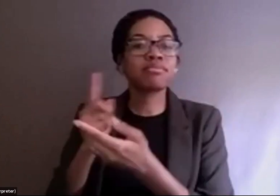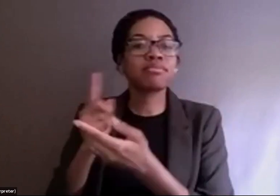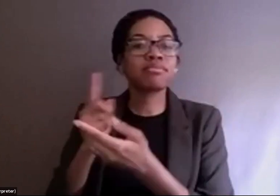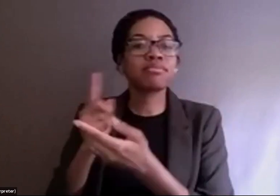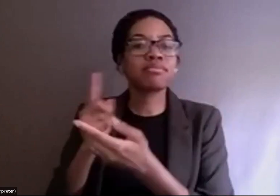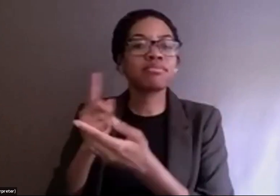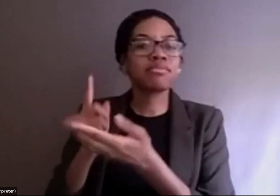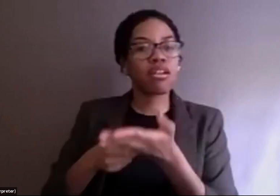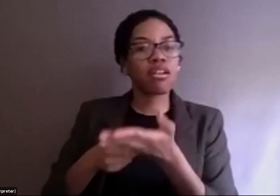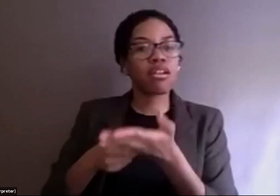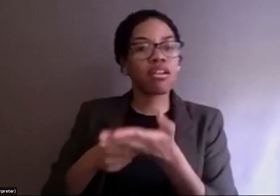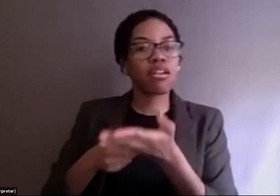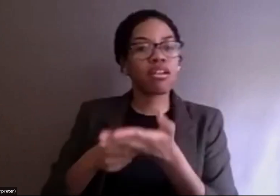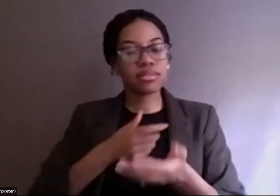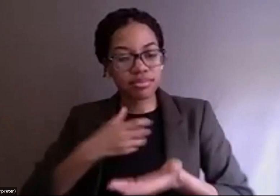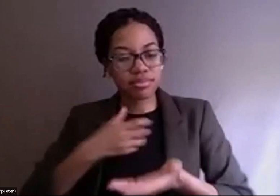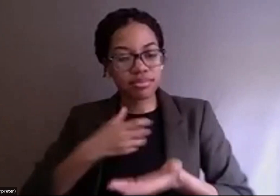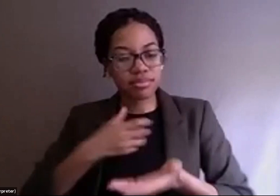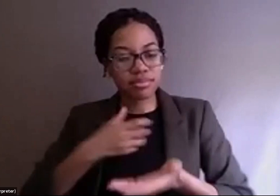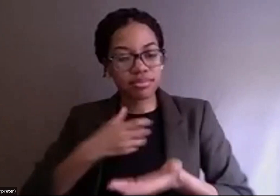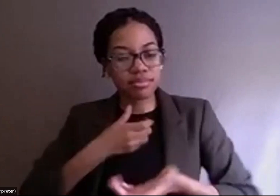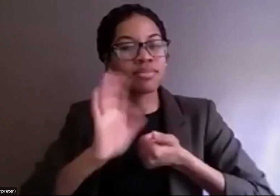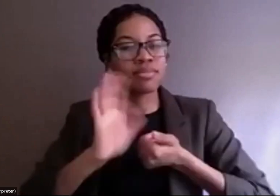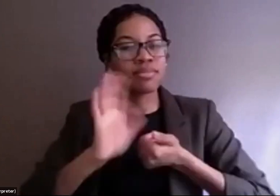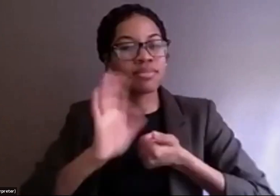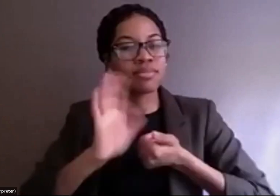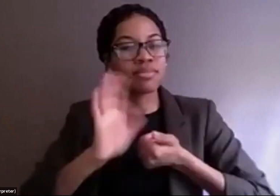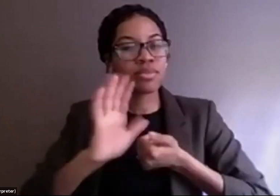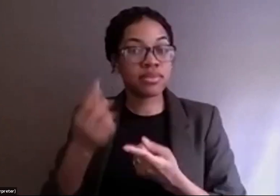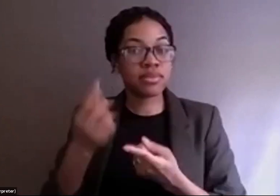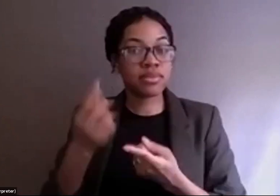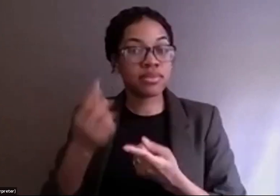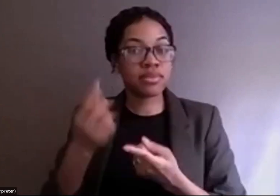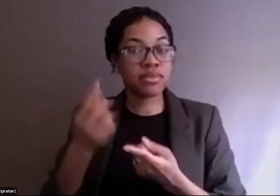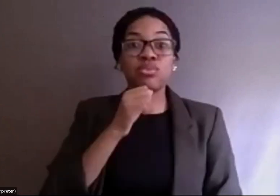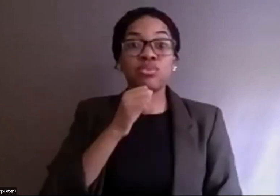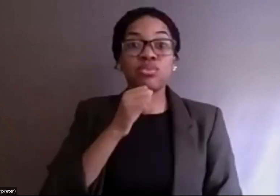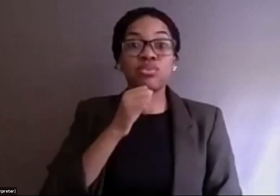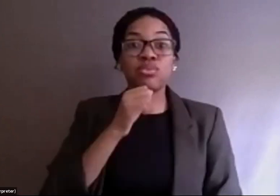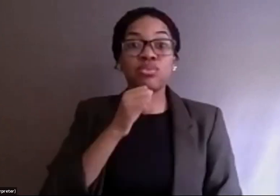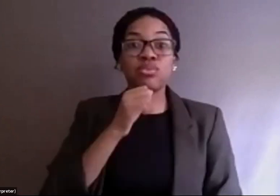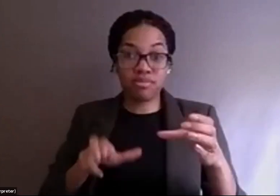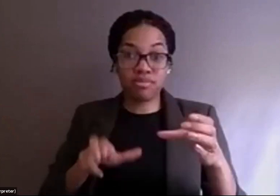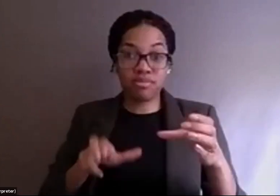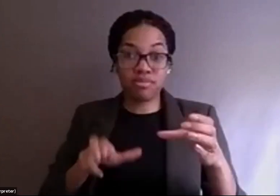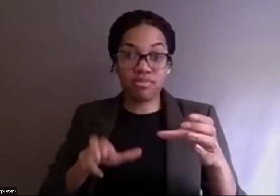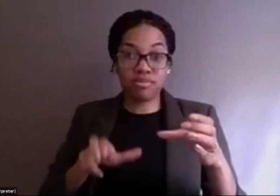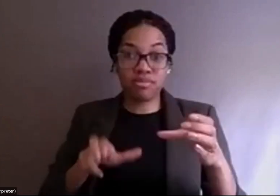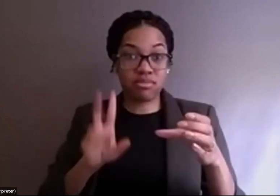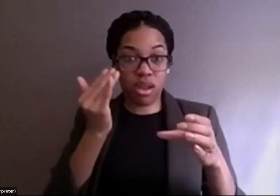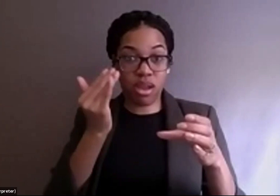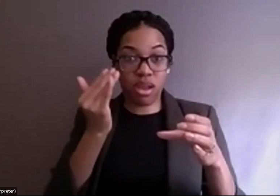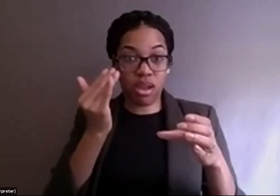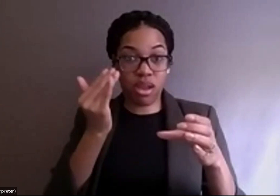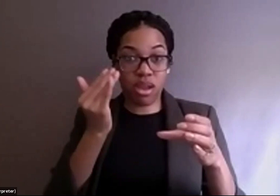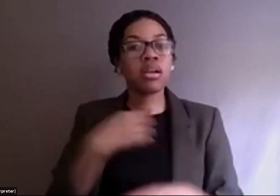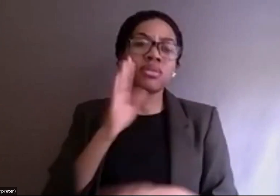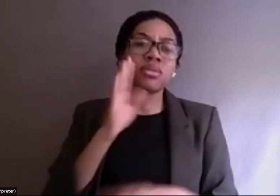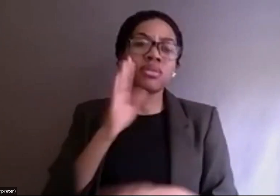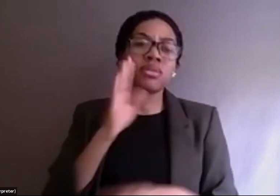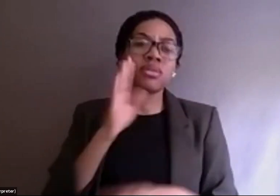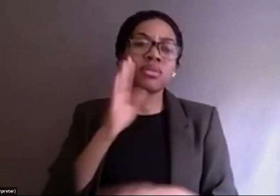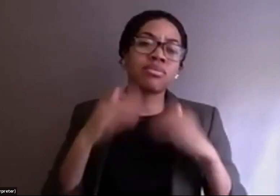hearing. Now, please do not drop off for two reasons. One, there are going to be some great people in these breakout